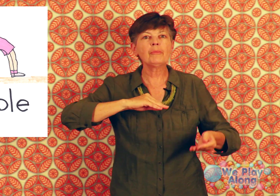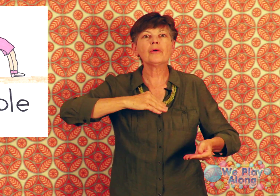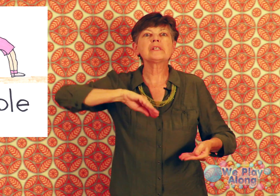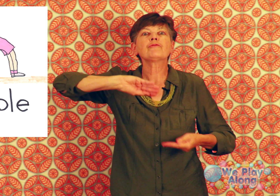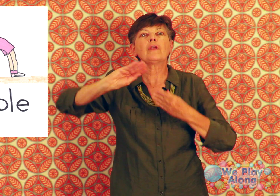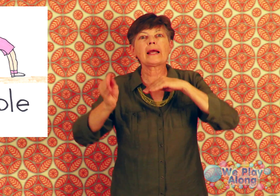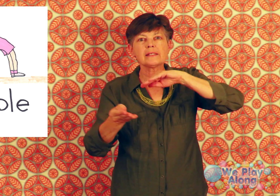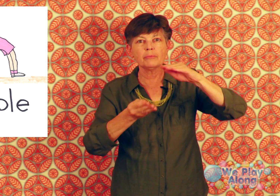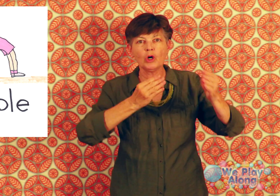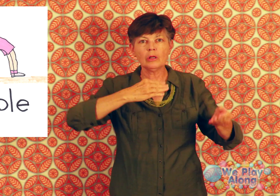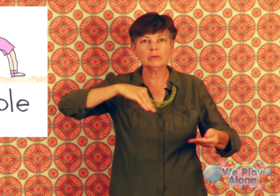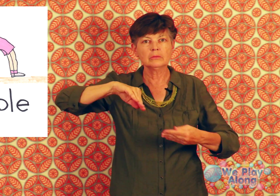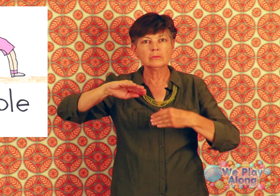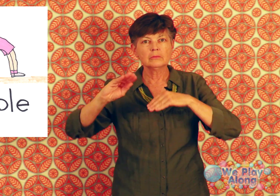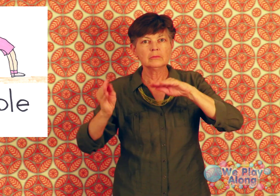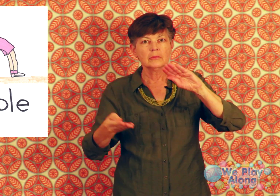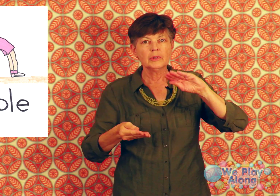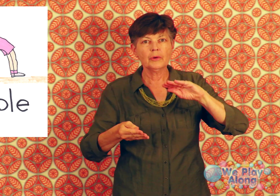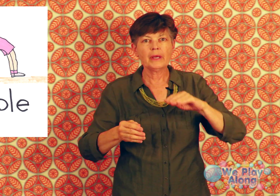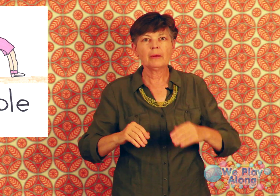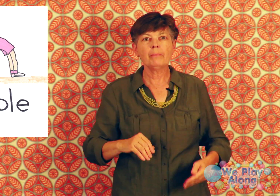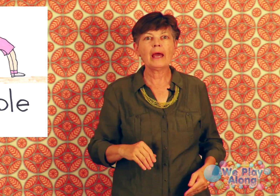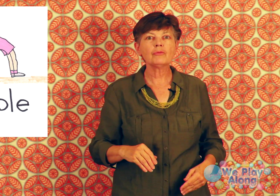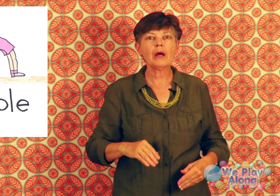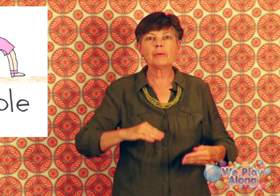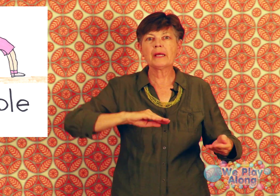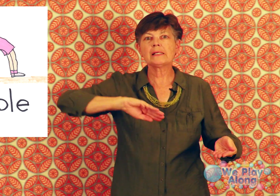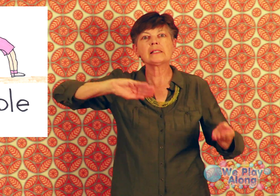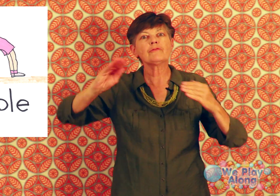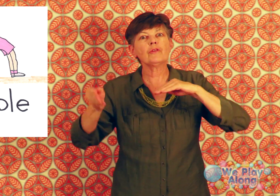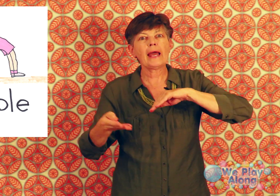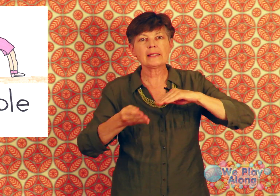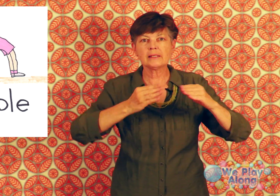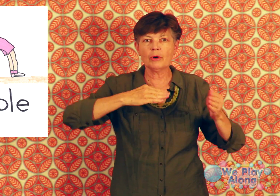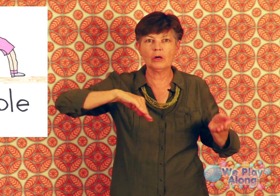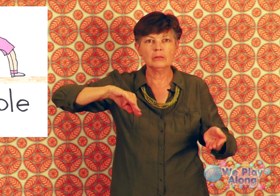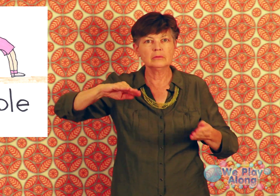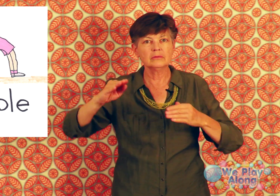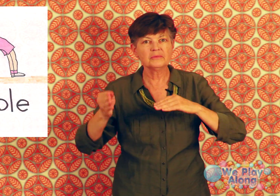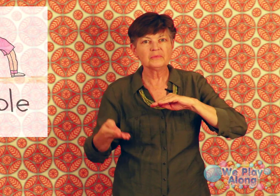rubber is flexible. You know, we can bend rubber because it's flexible.